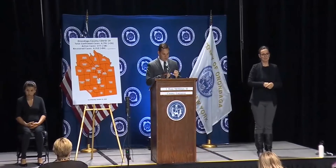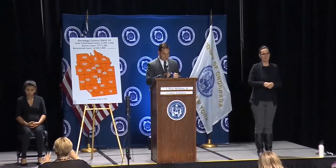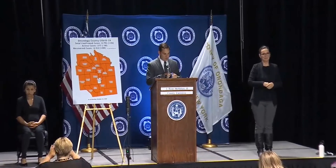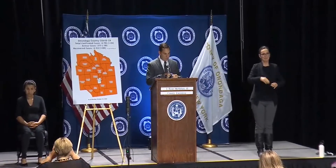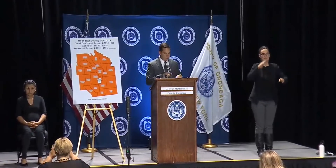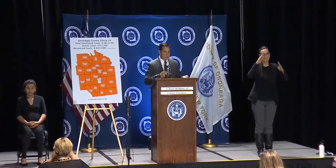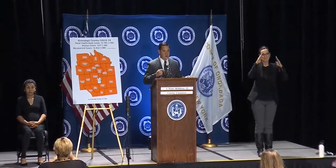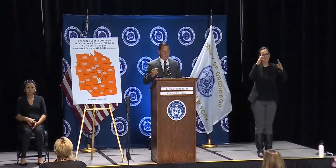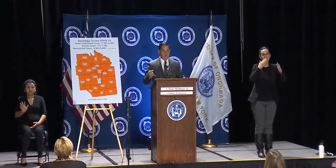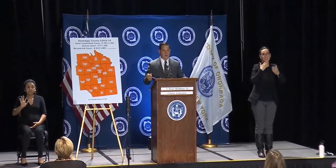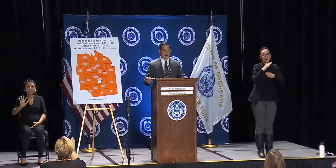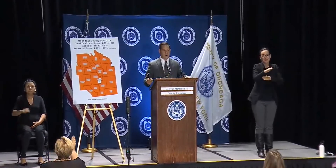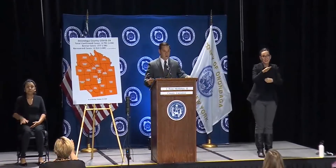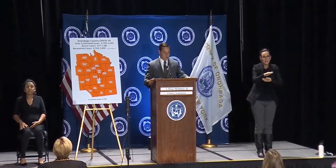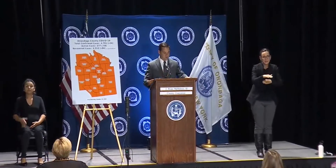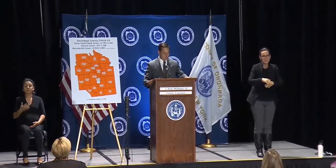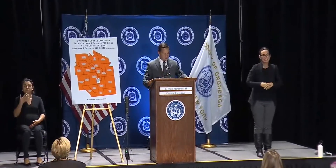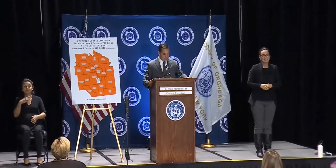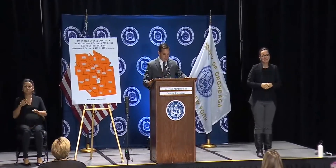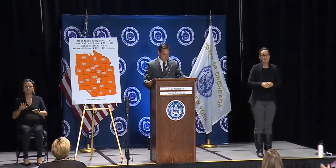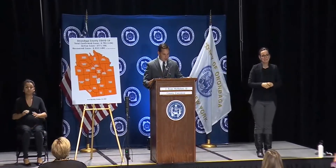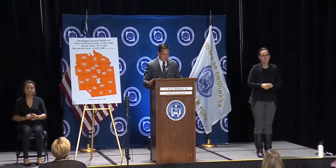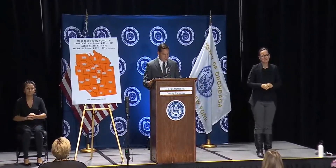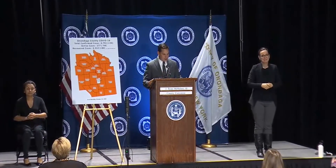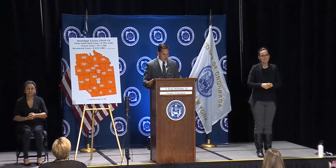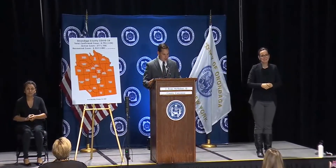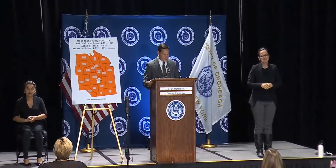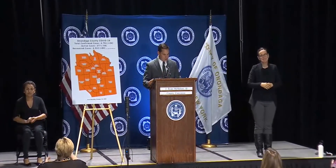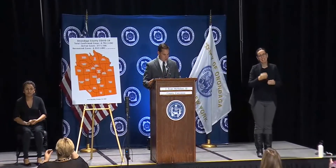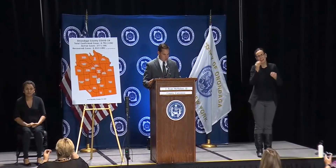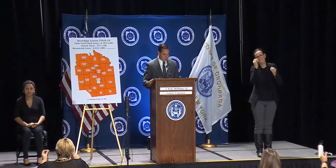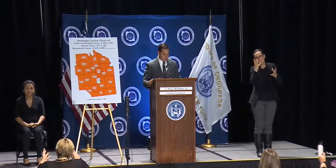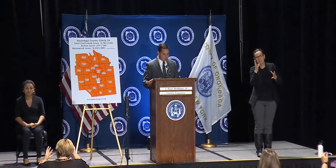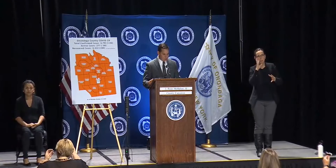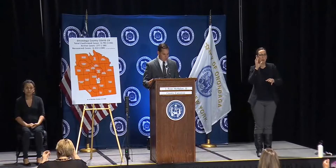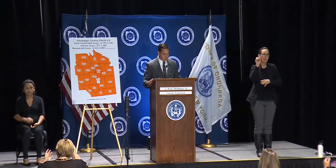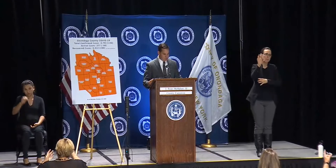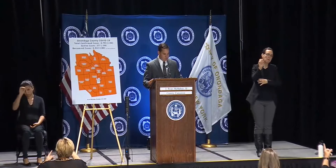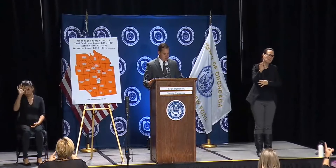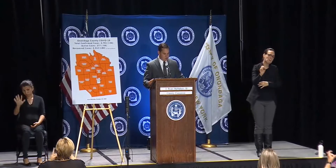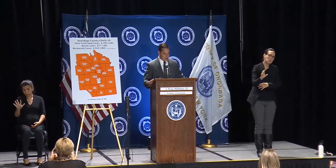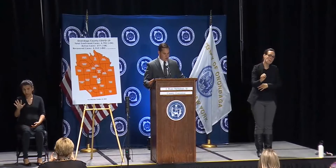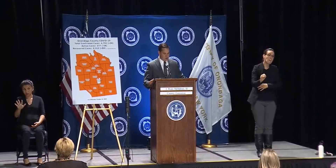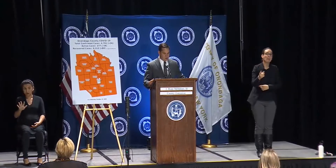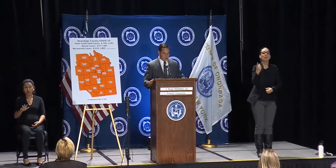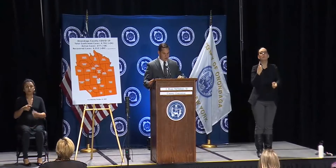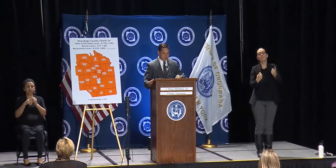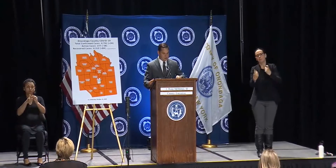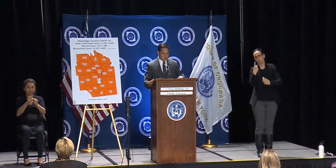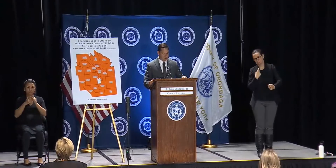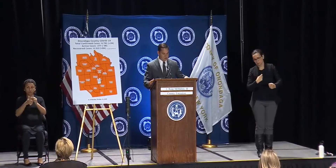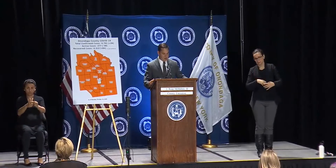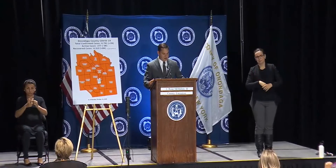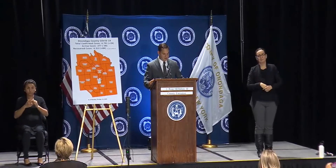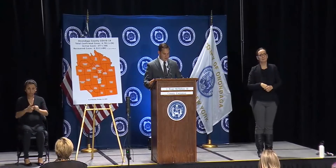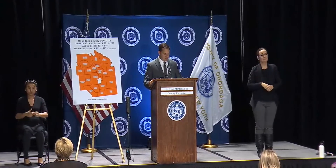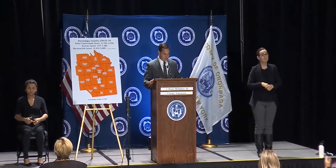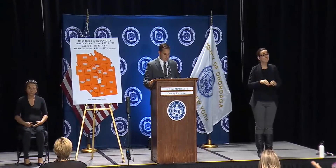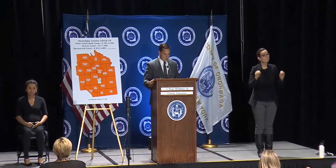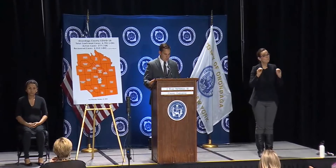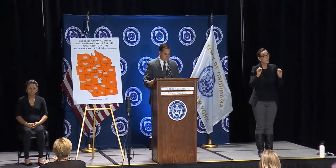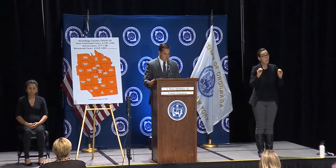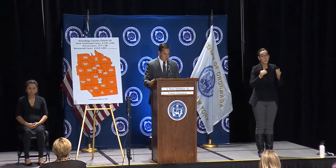Hello, good afternoon. Let's go through some data and then take some questions. No new deaths over the